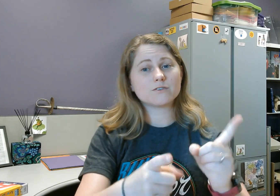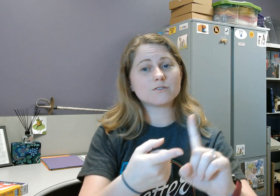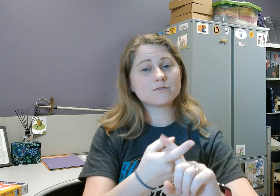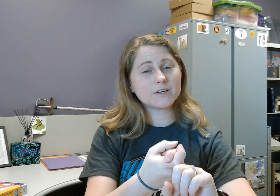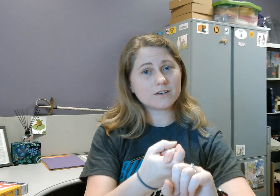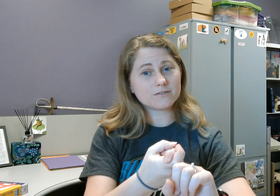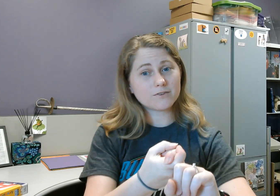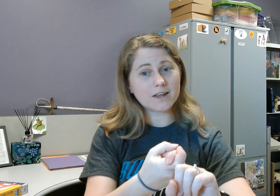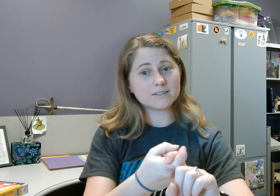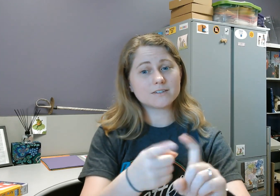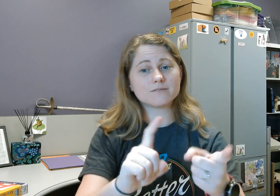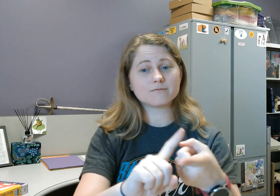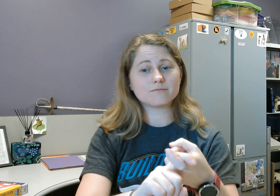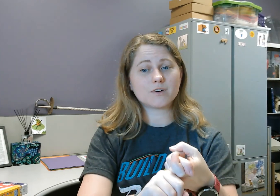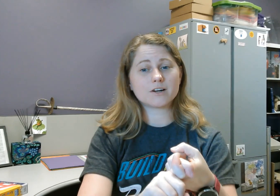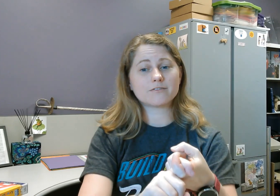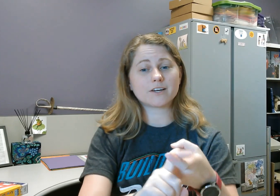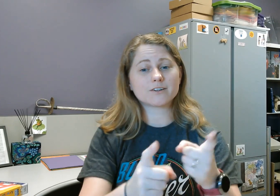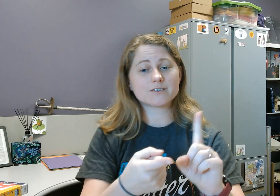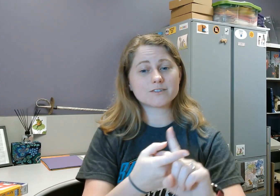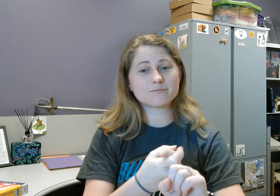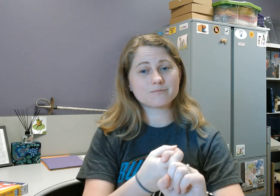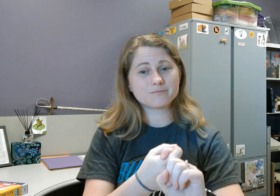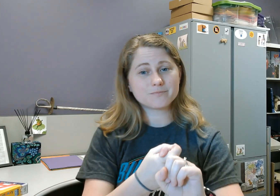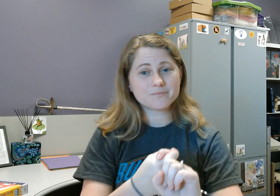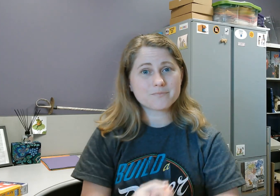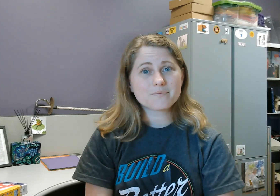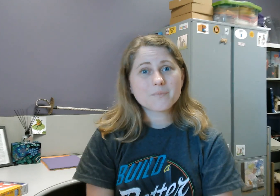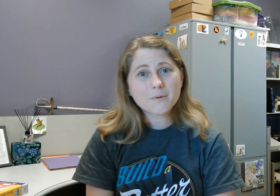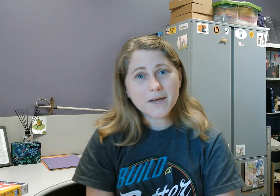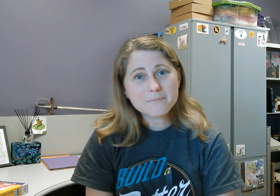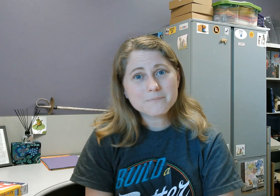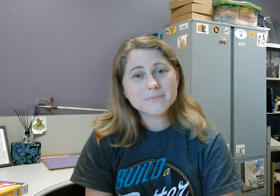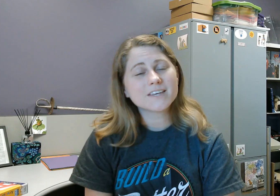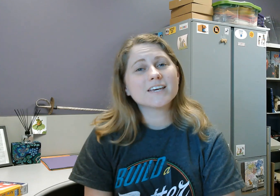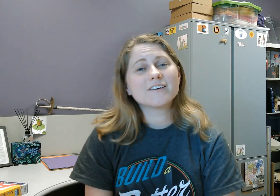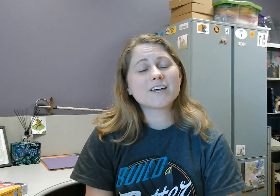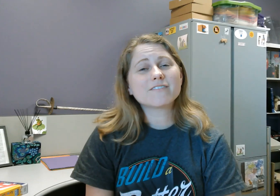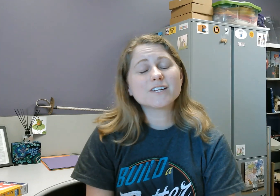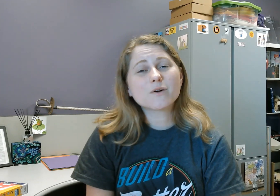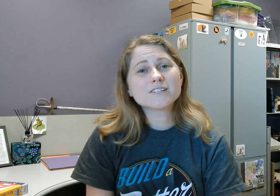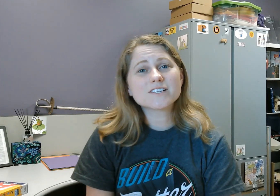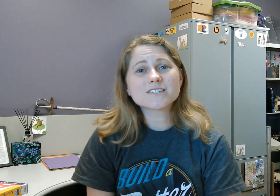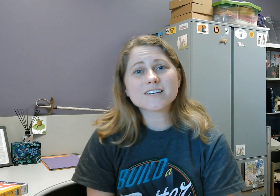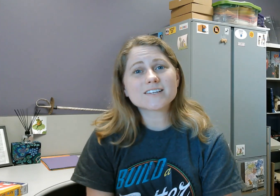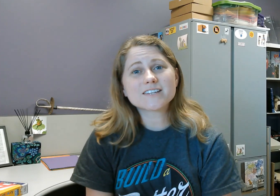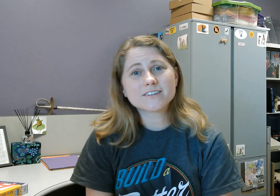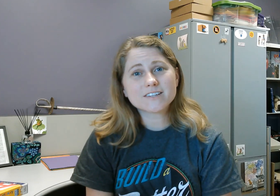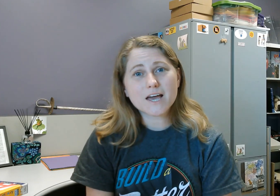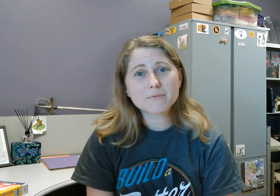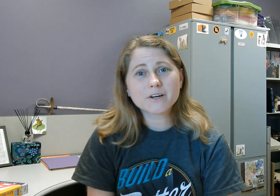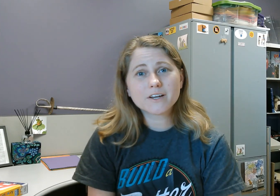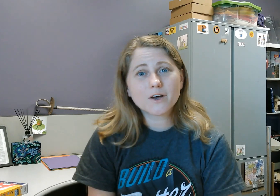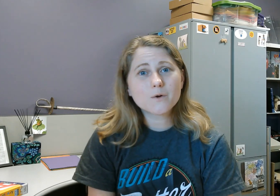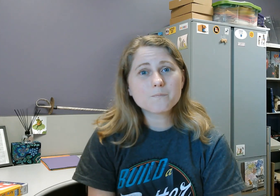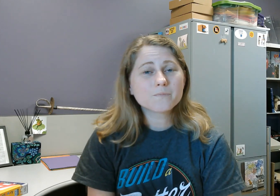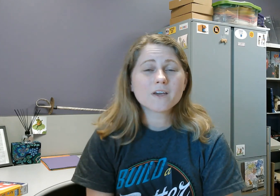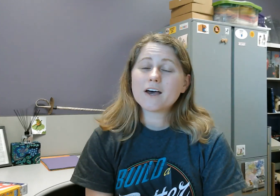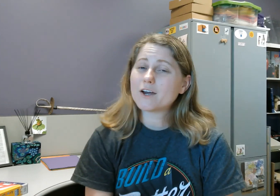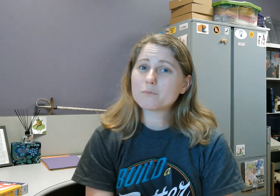do friend on our fingers. Okay? If you have any questions, let us here at the library know. I hope